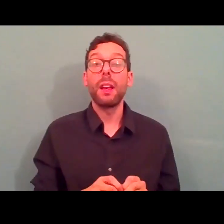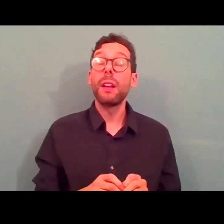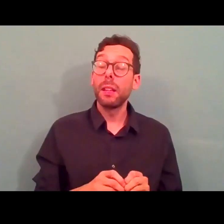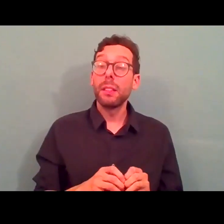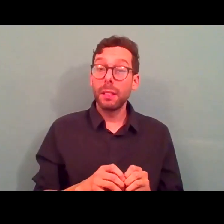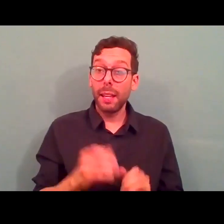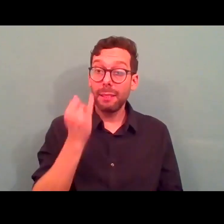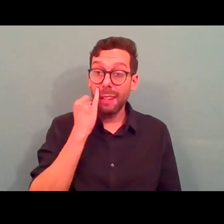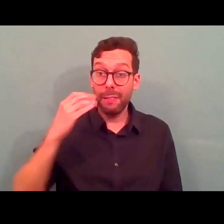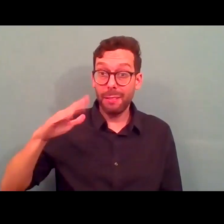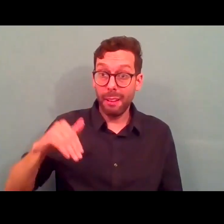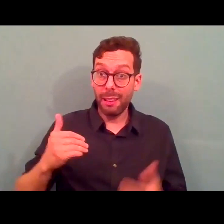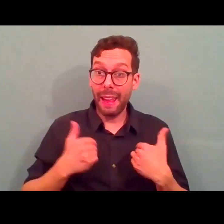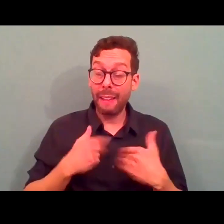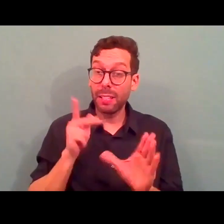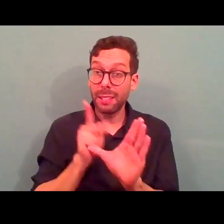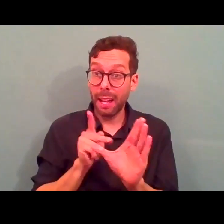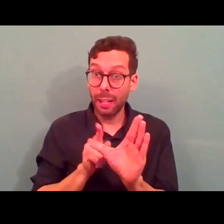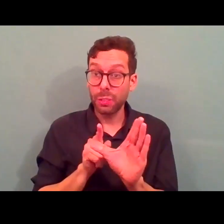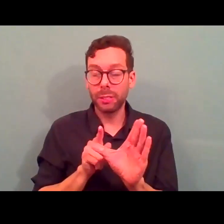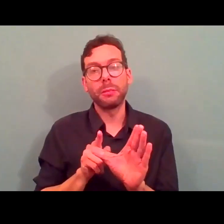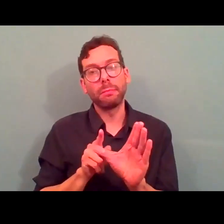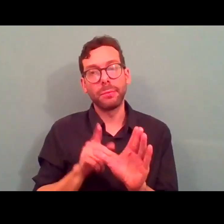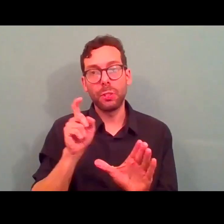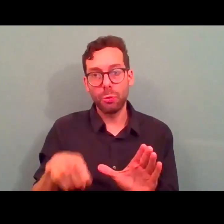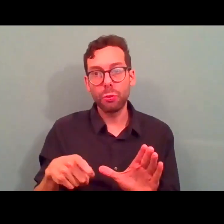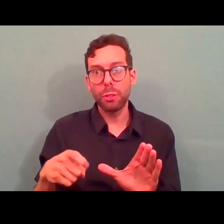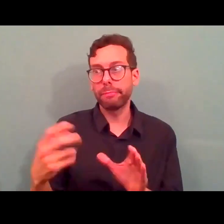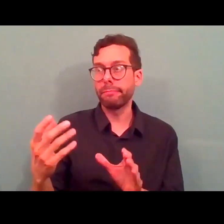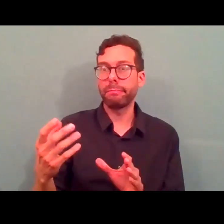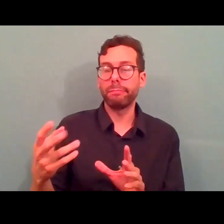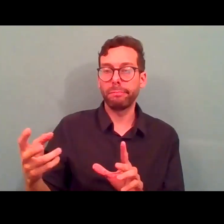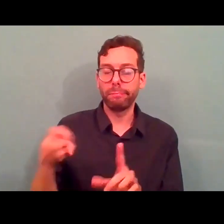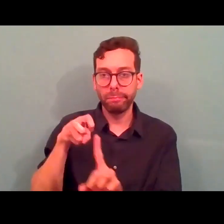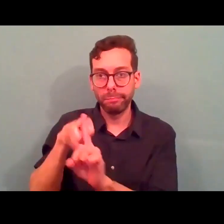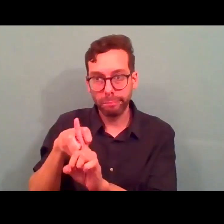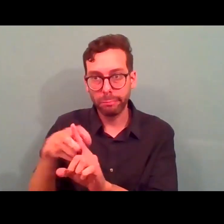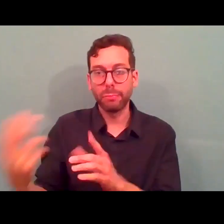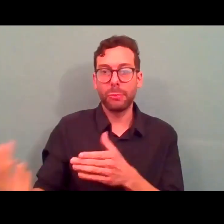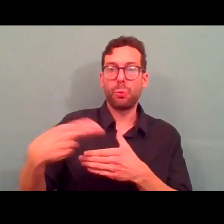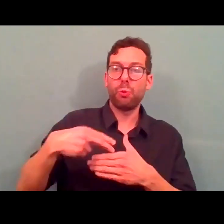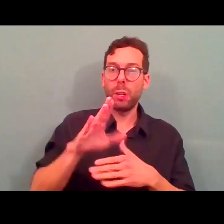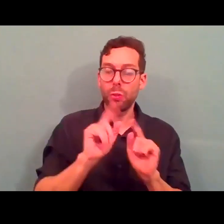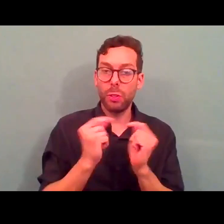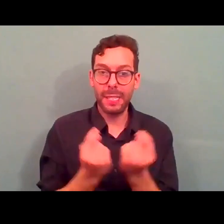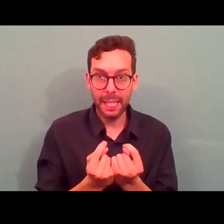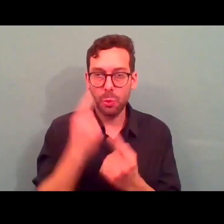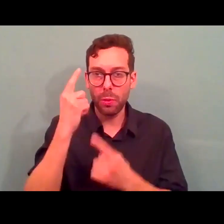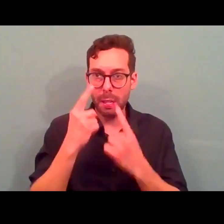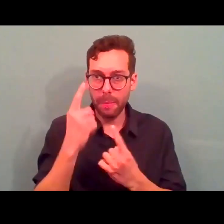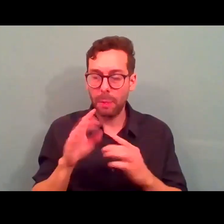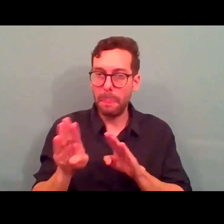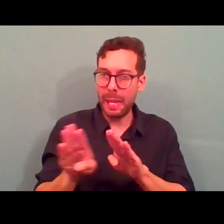if you don't already, who can really help think about the sleep behaviors from a medication standpoint to really